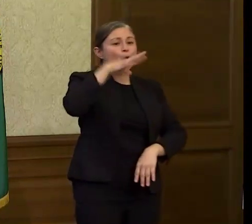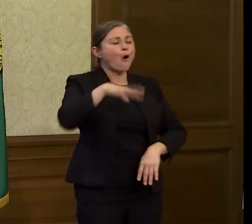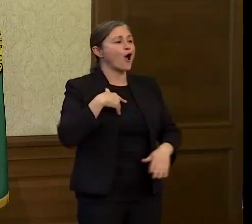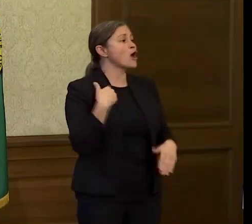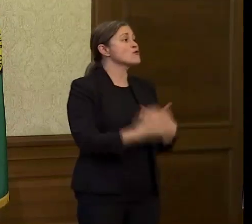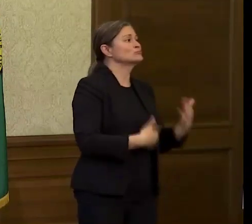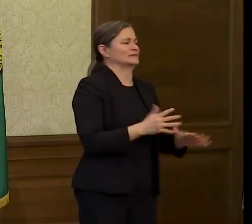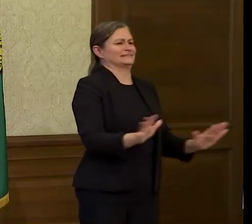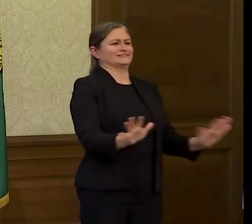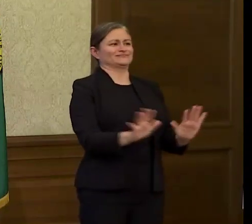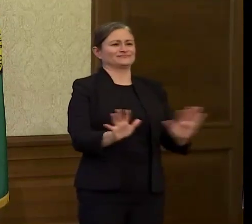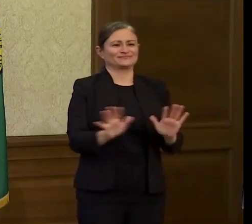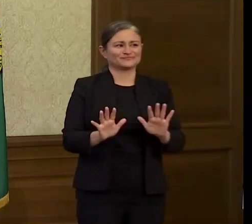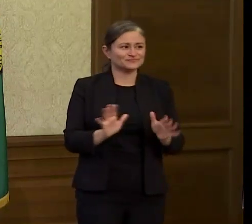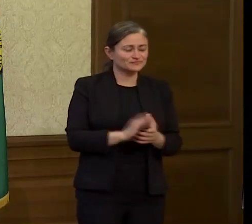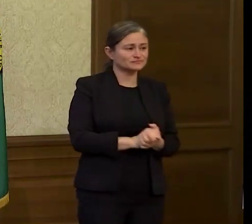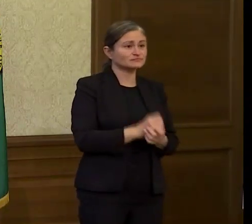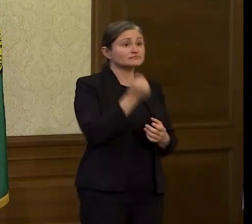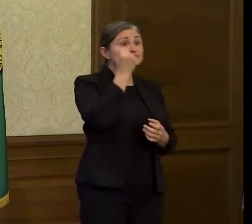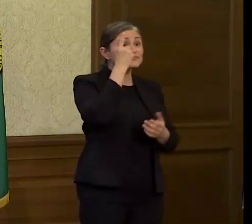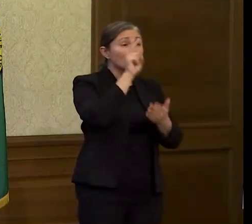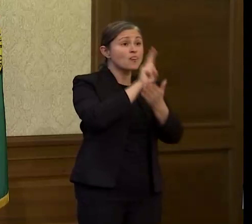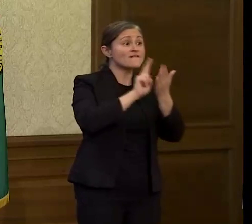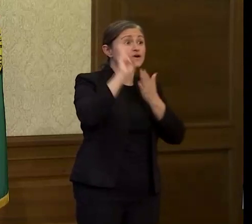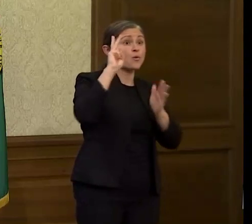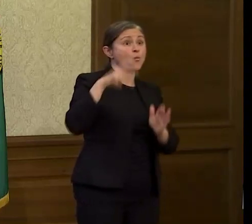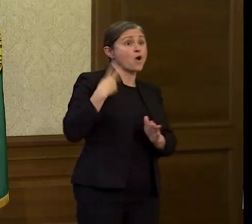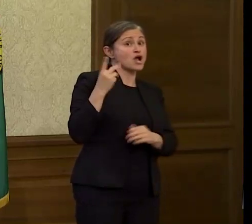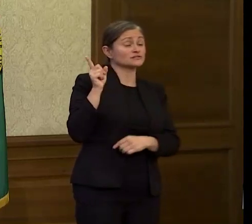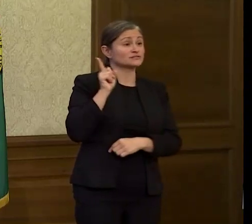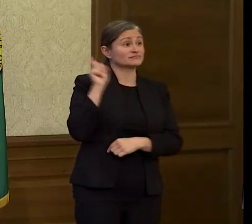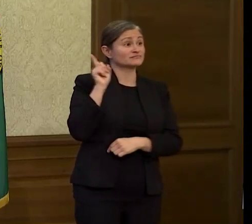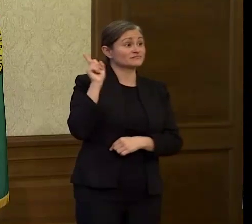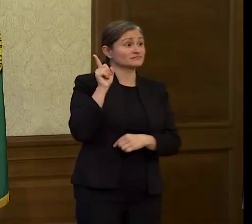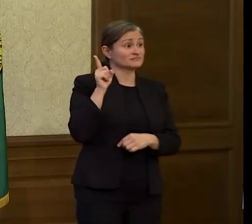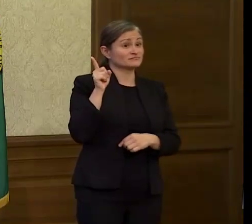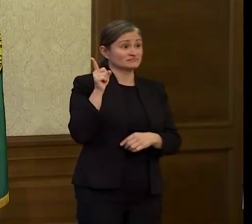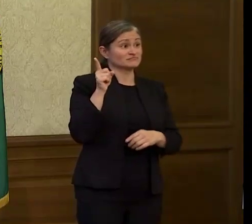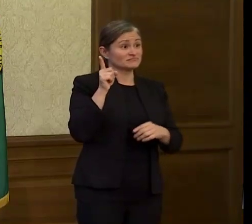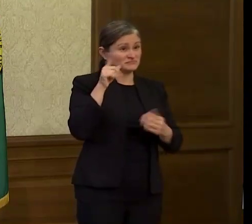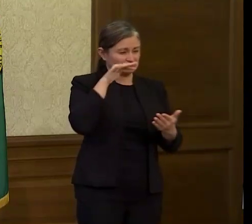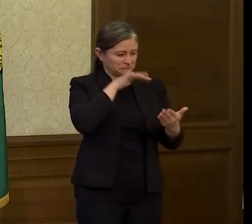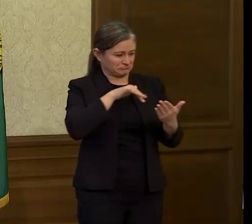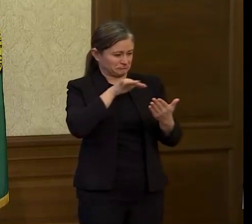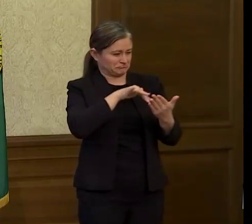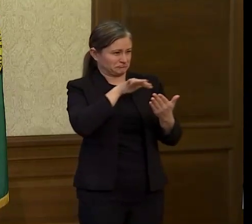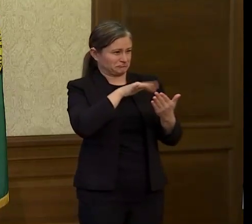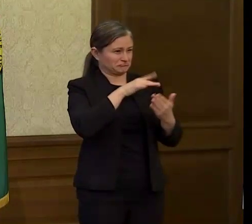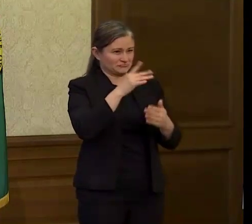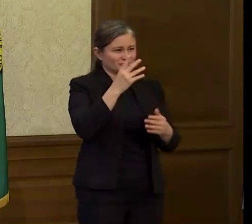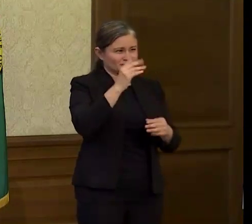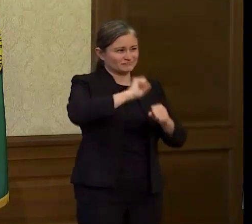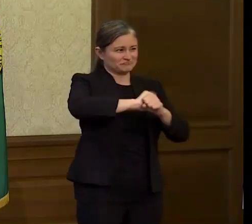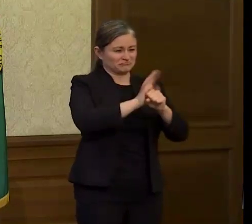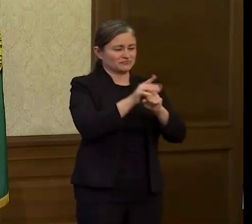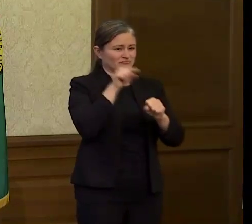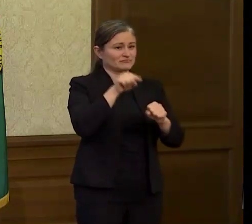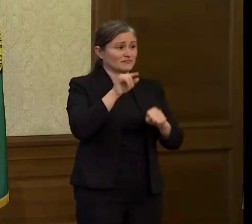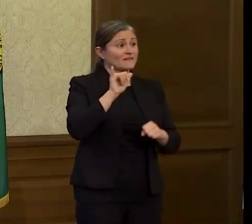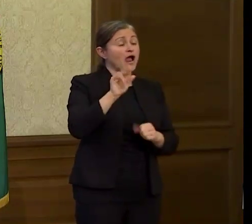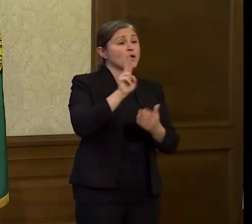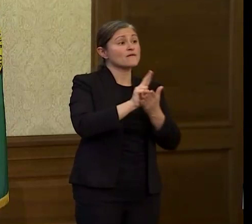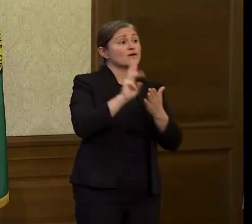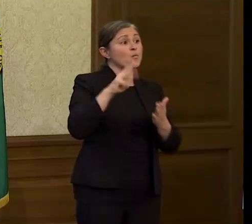Epidemiological modeling that is done at the University of Washington, it's one of the premier research institutes in the world today. We're